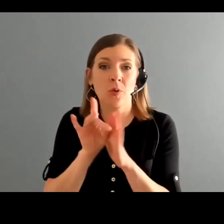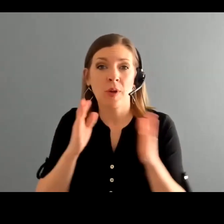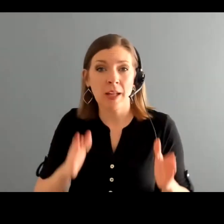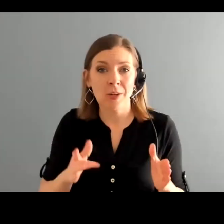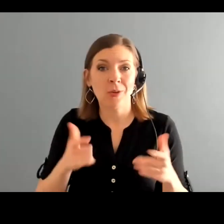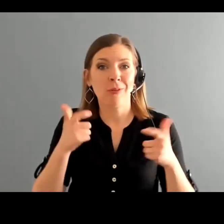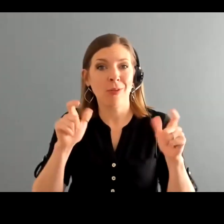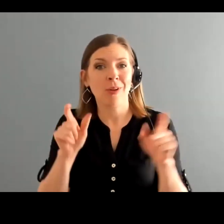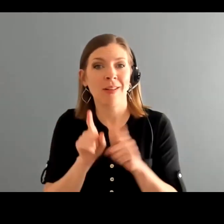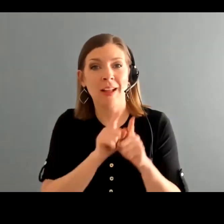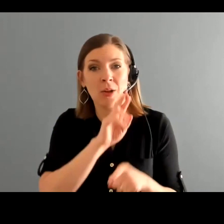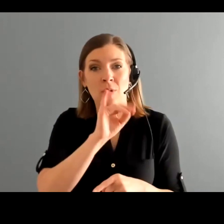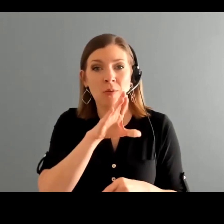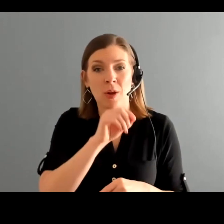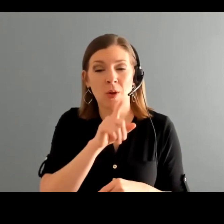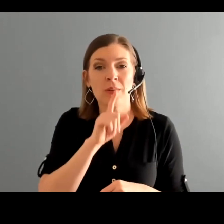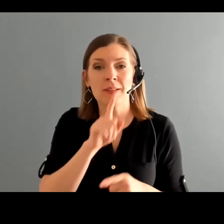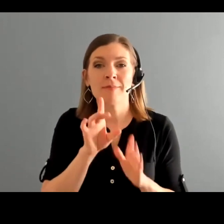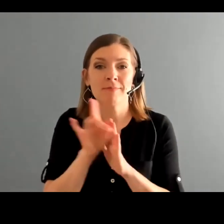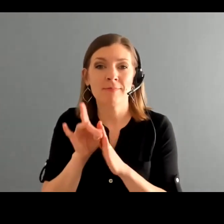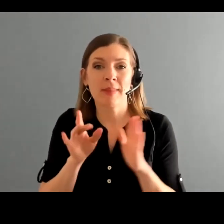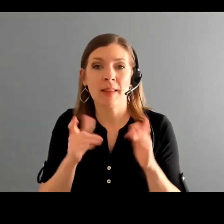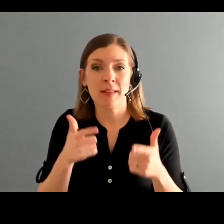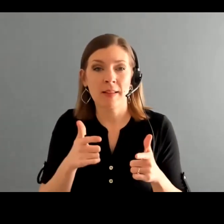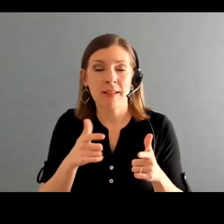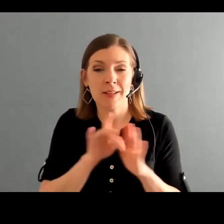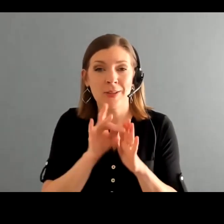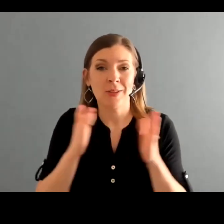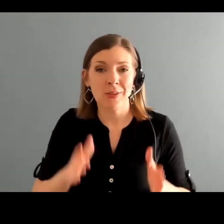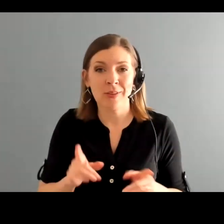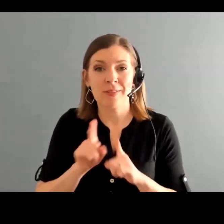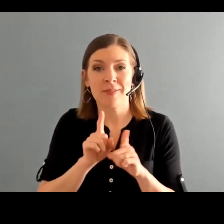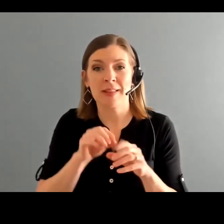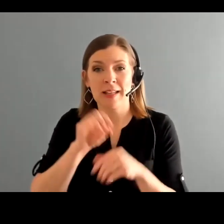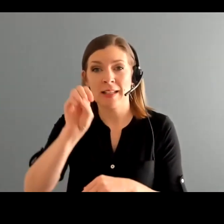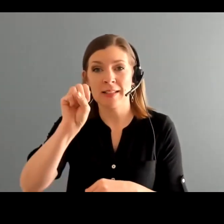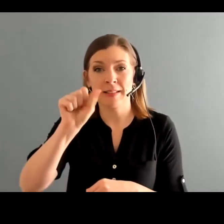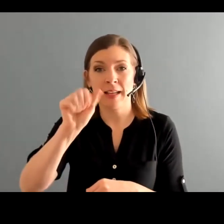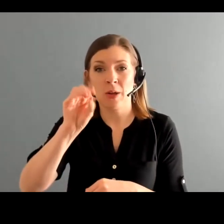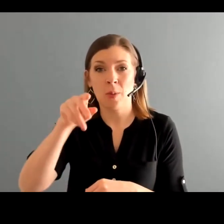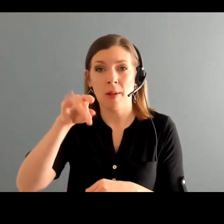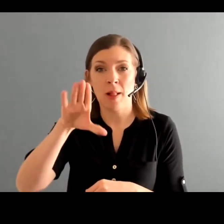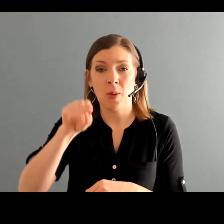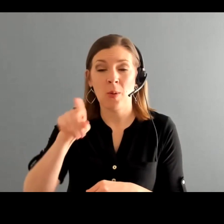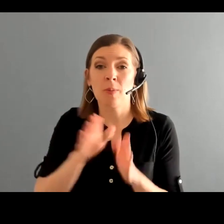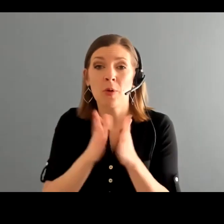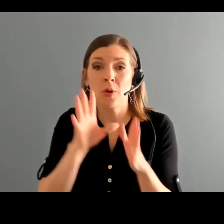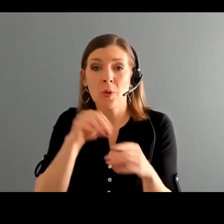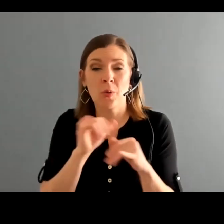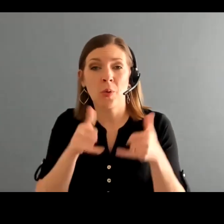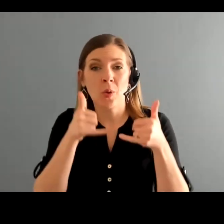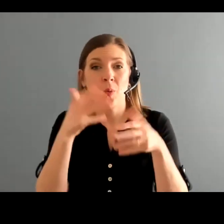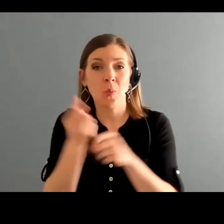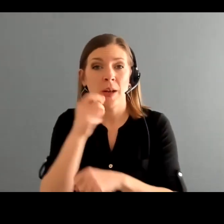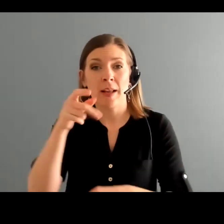like Rodrigo. She's curator at large at the Museo de Arte in Sao Paulo. And her books include the award-winning